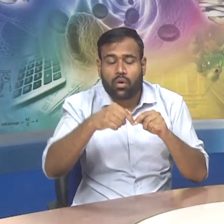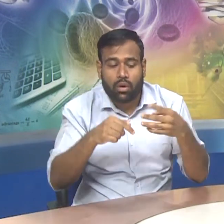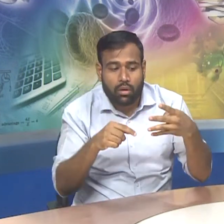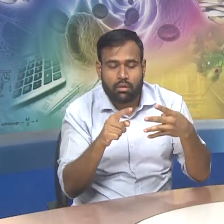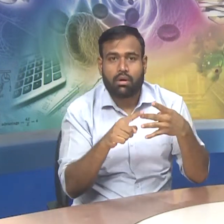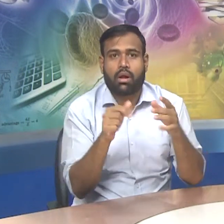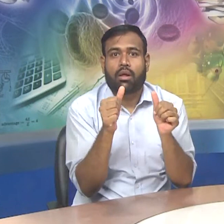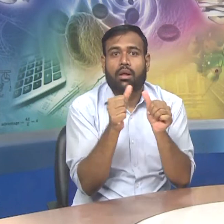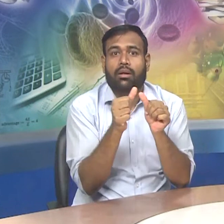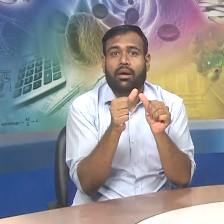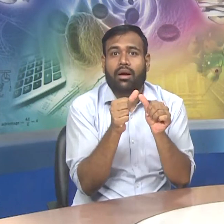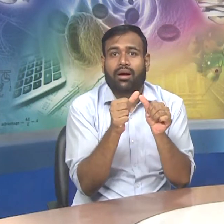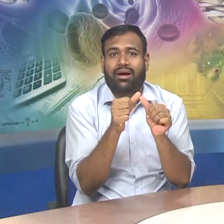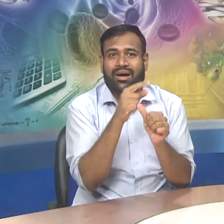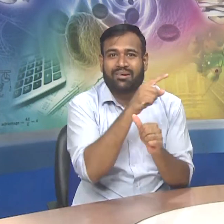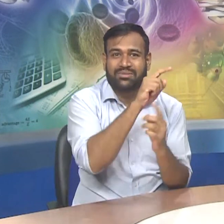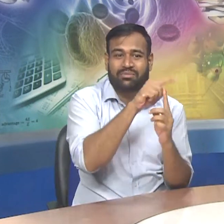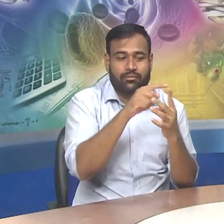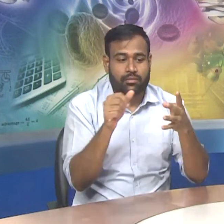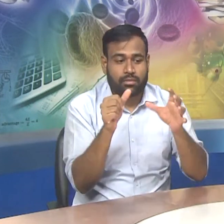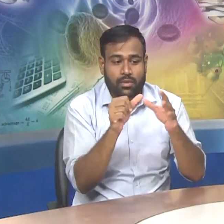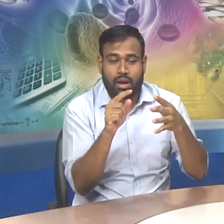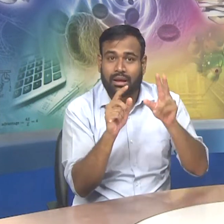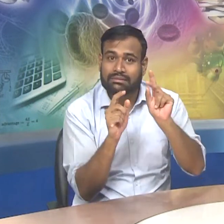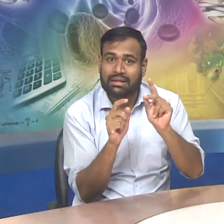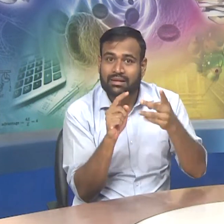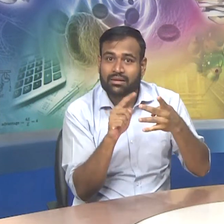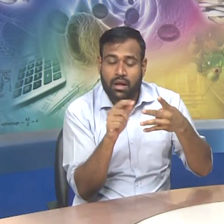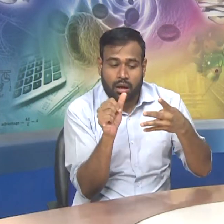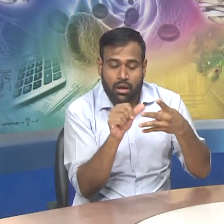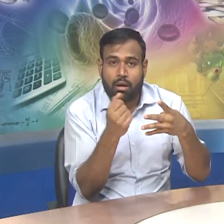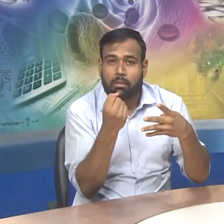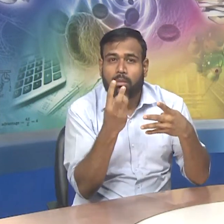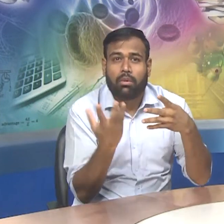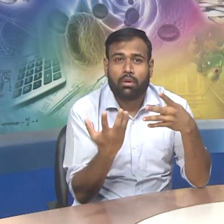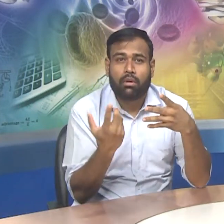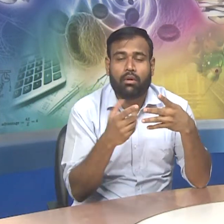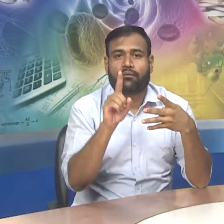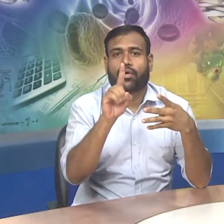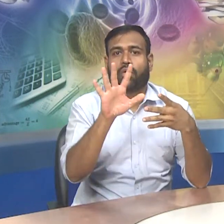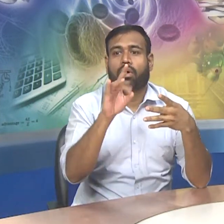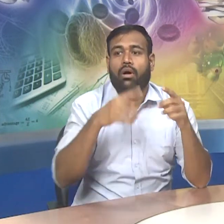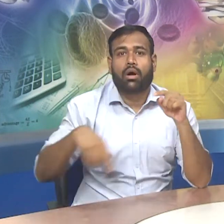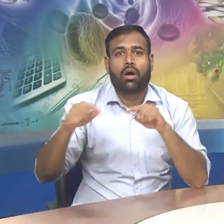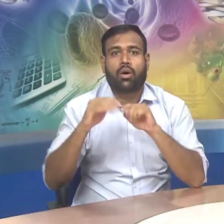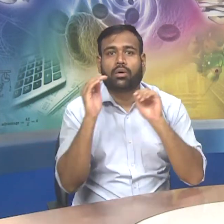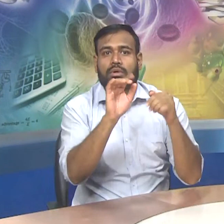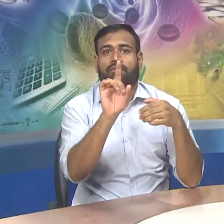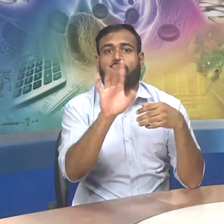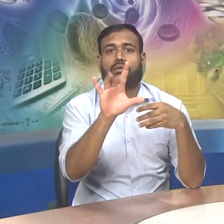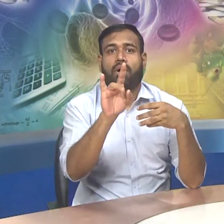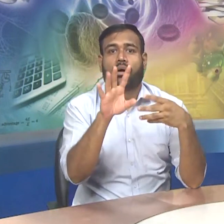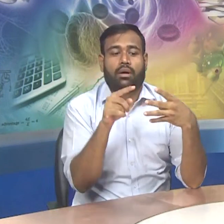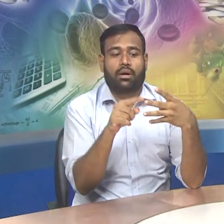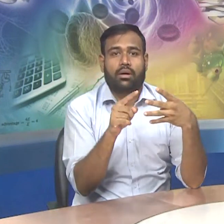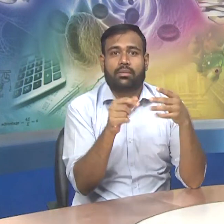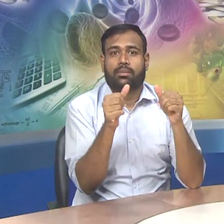30 voters, let us suppose 15 of them ranked and candidate A as the second